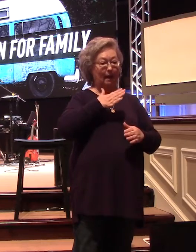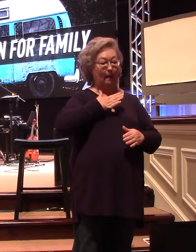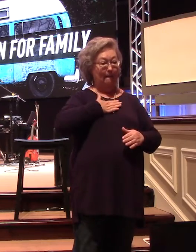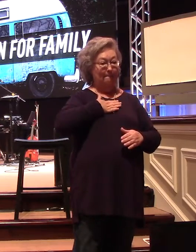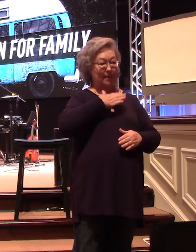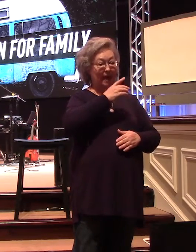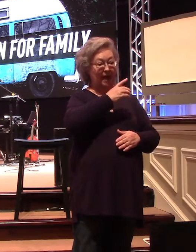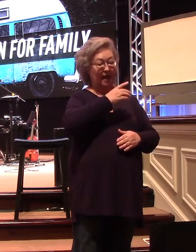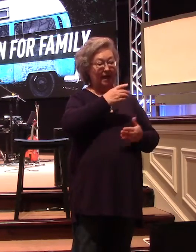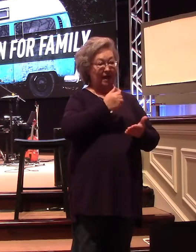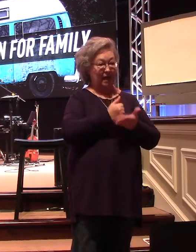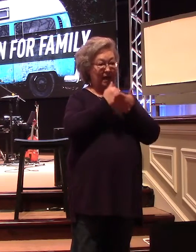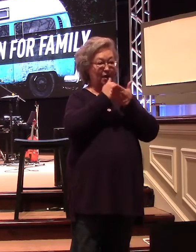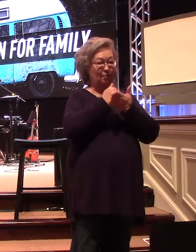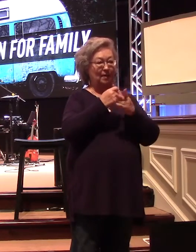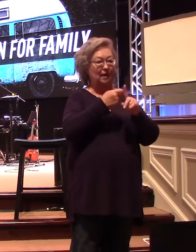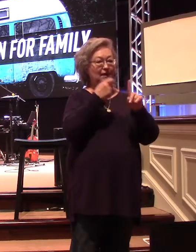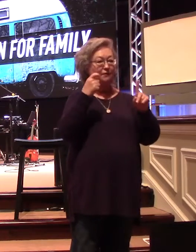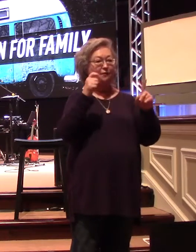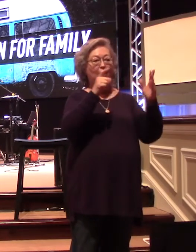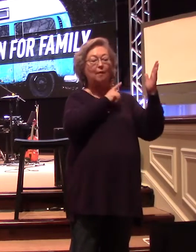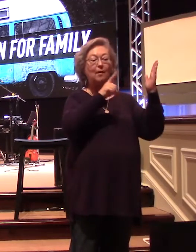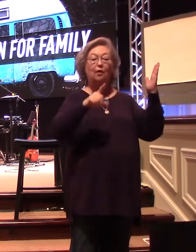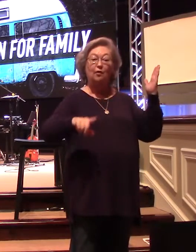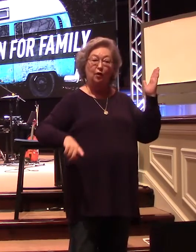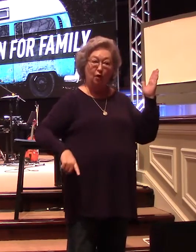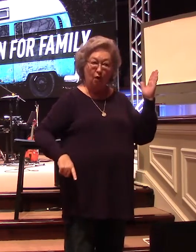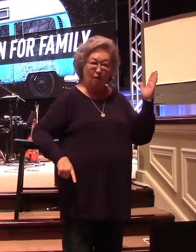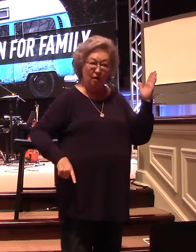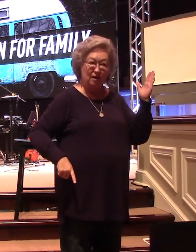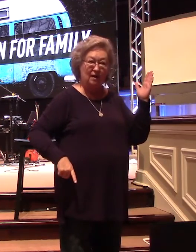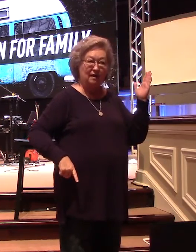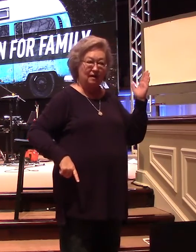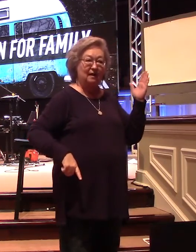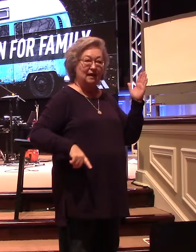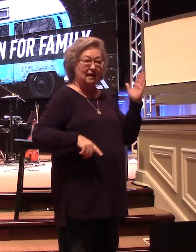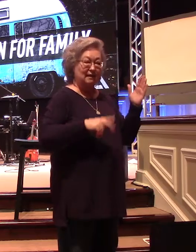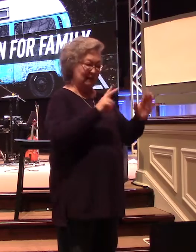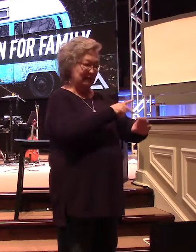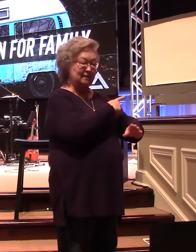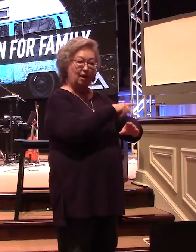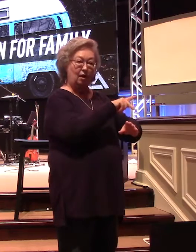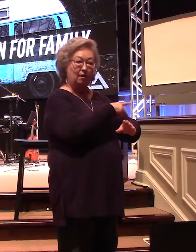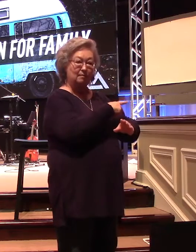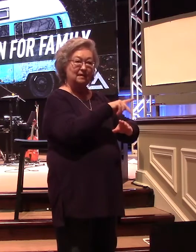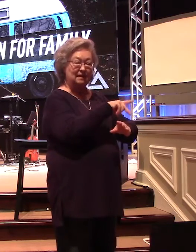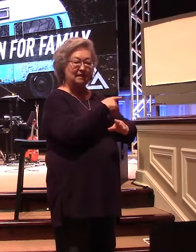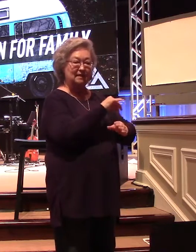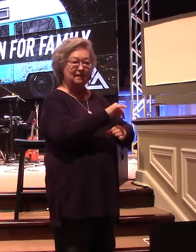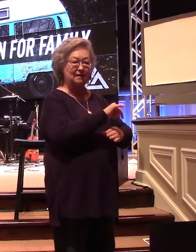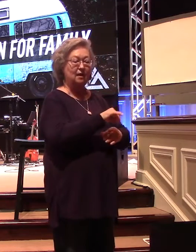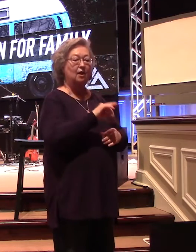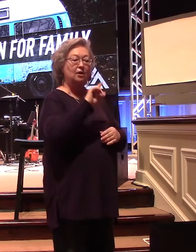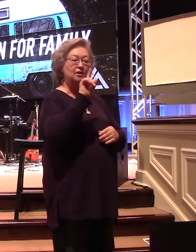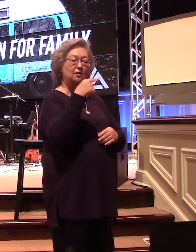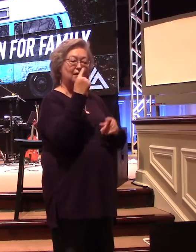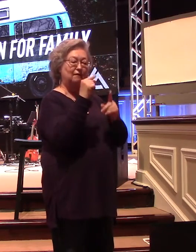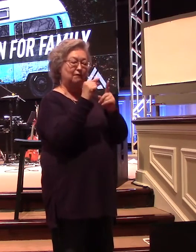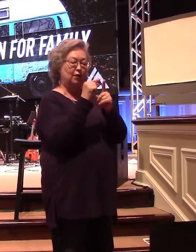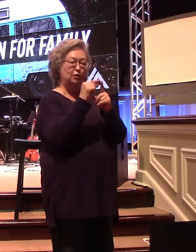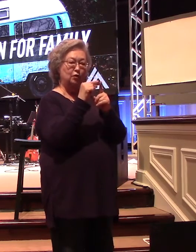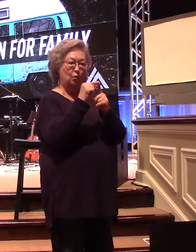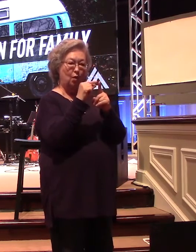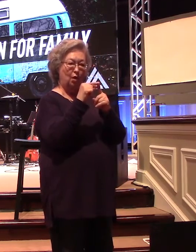psalmist looked to God for help, God said, I'm going to give you somebody who's going to help you. So the first word is help. The other